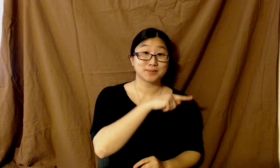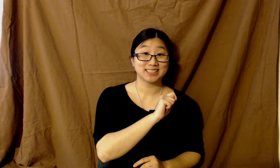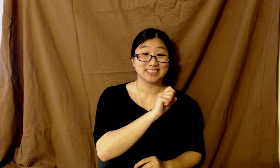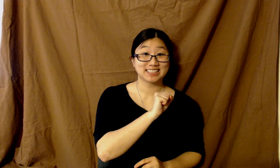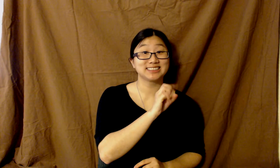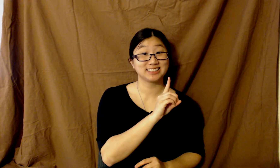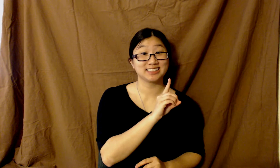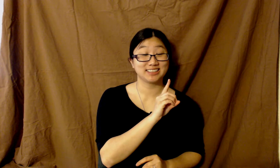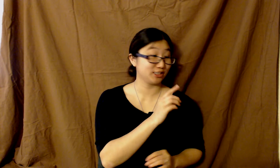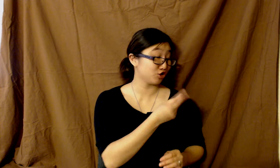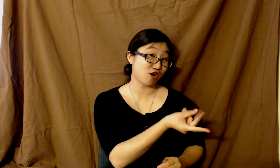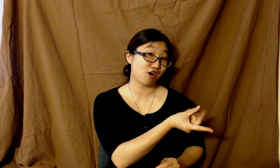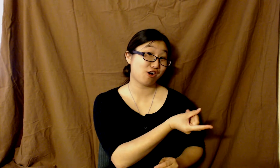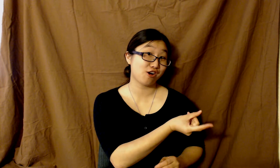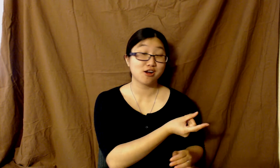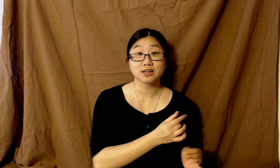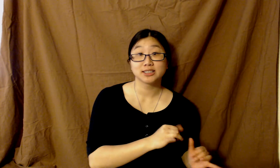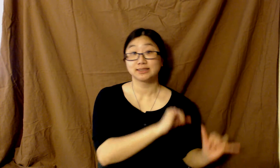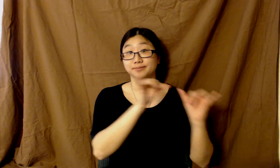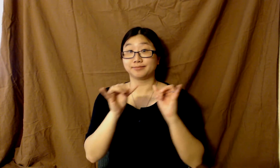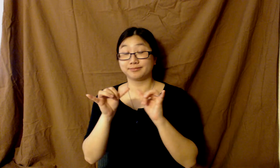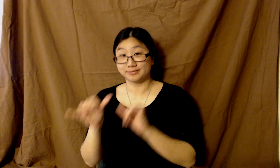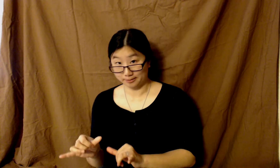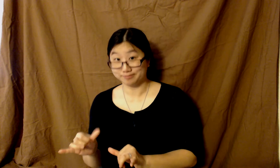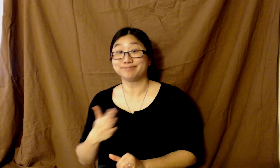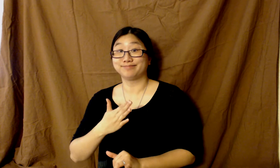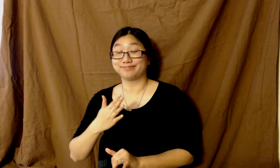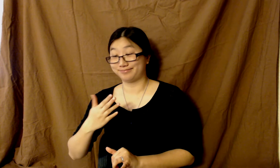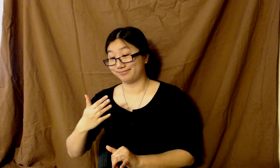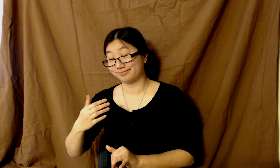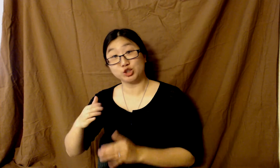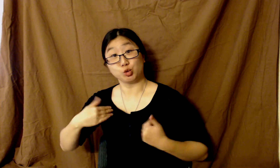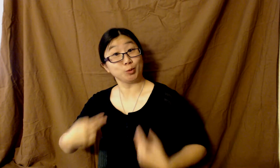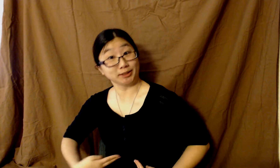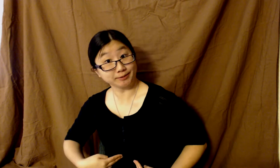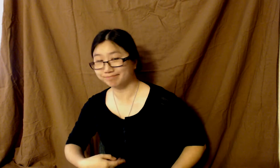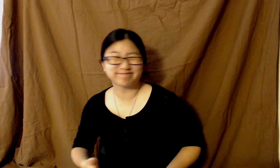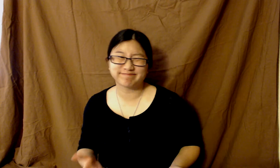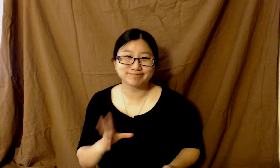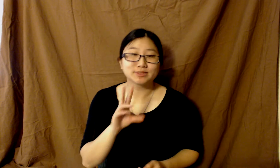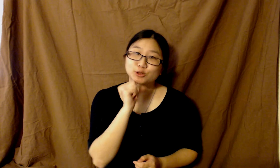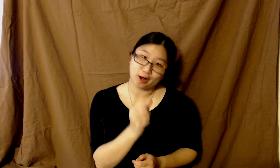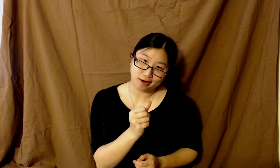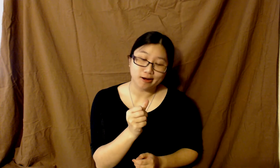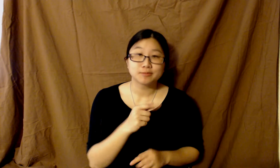not think that my PTSD is like your PTSD, or that my anxiety or that my sadness is like yours. We are all